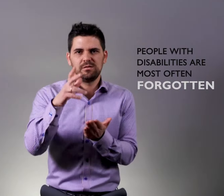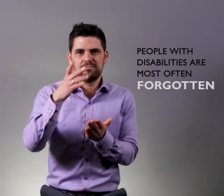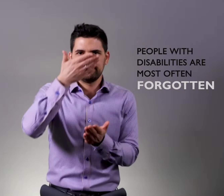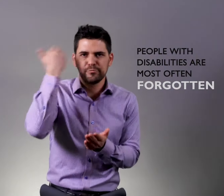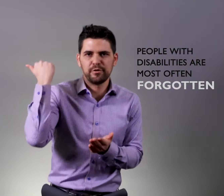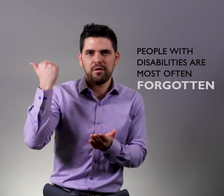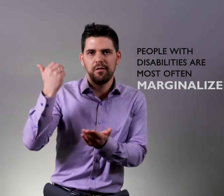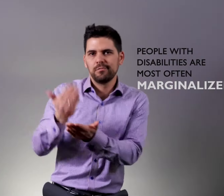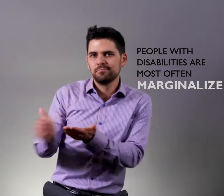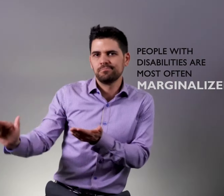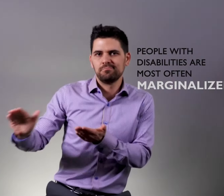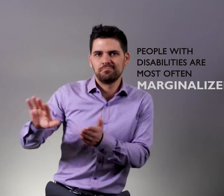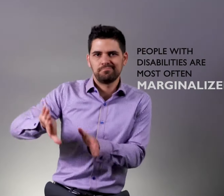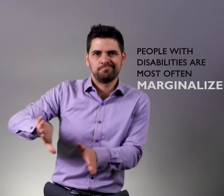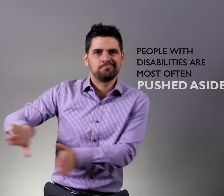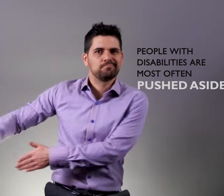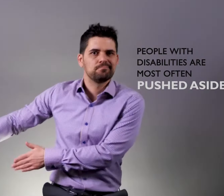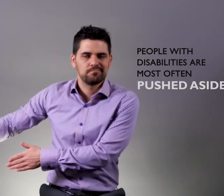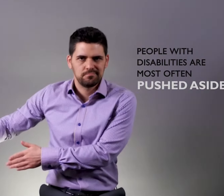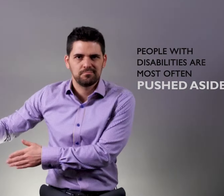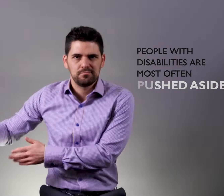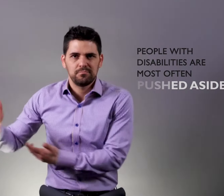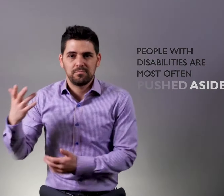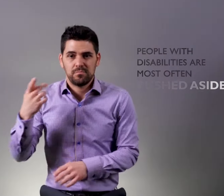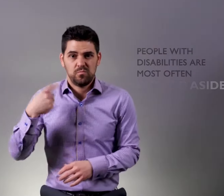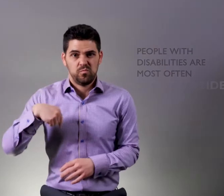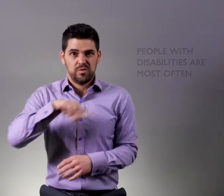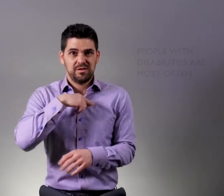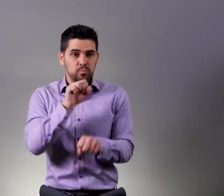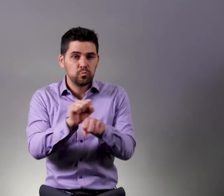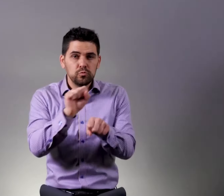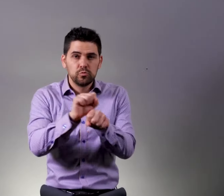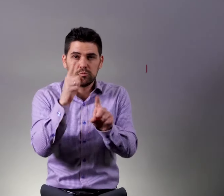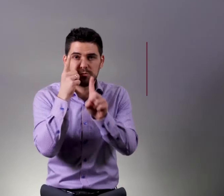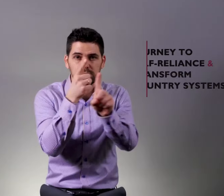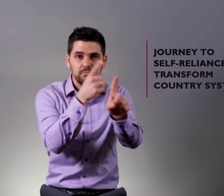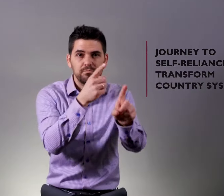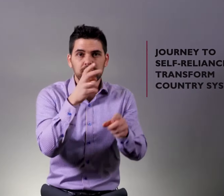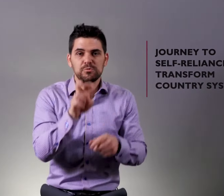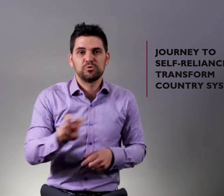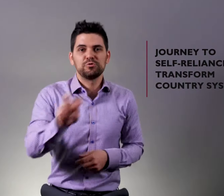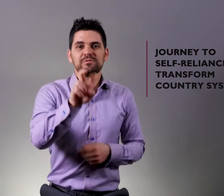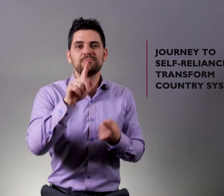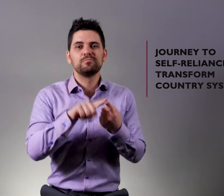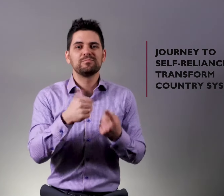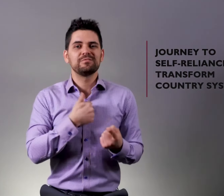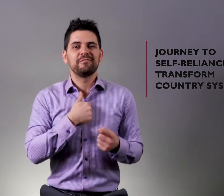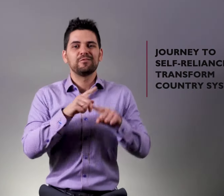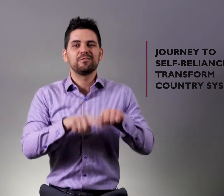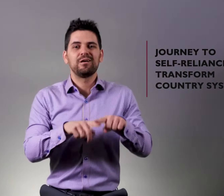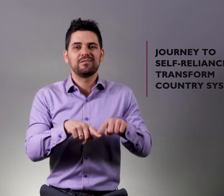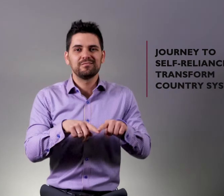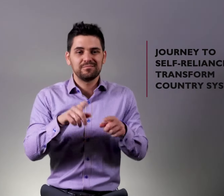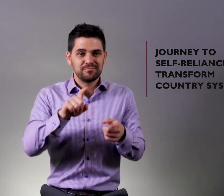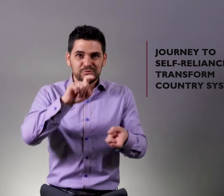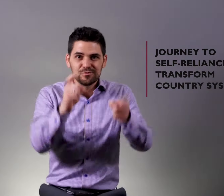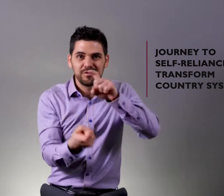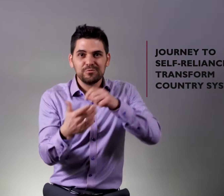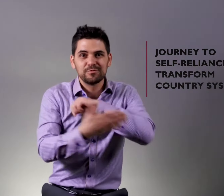forgotten, marginalized, and pushed aside. Our goal is the journey to self-reliance and to transform